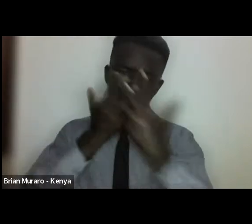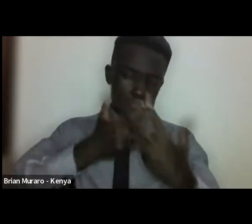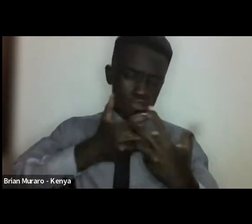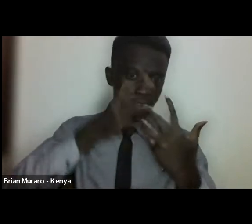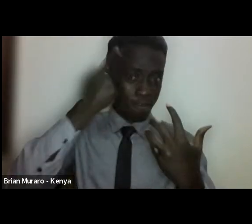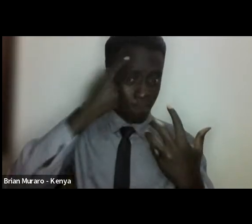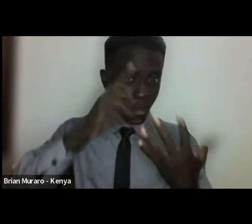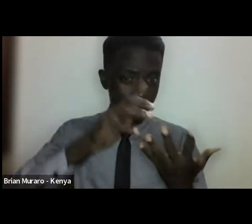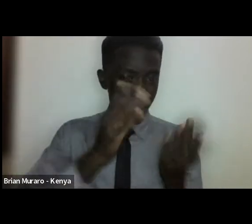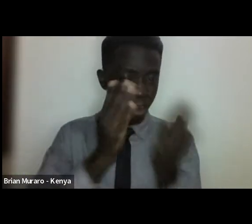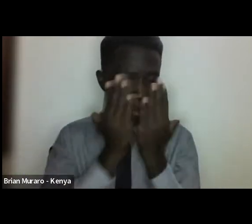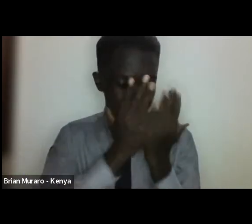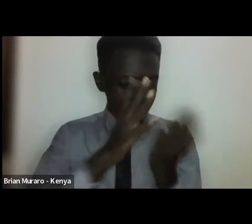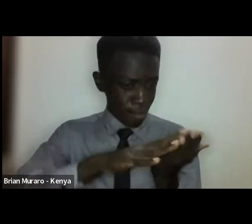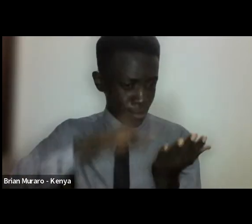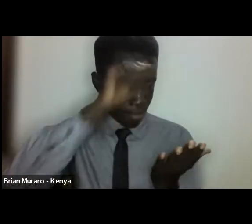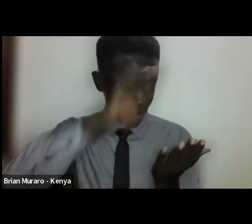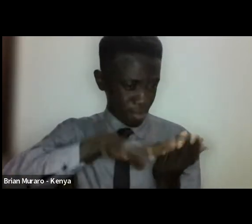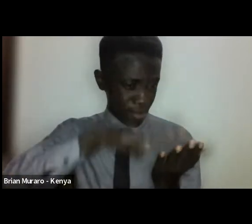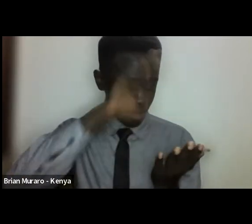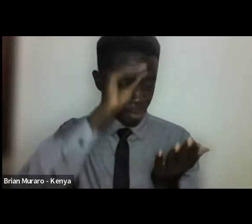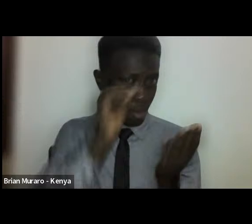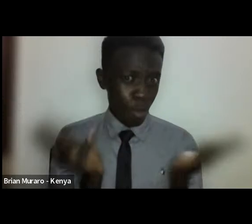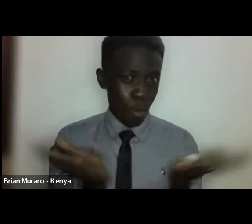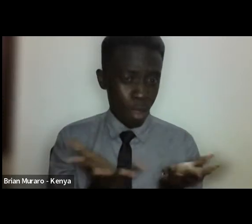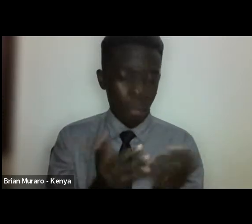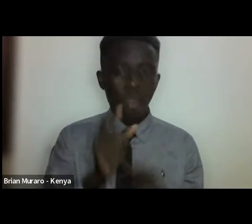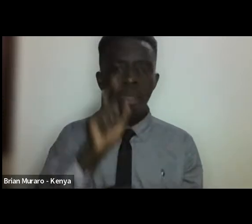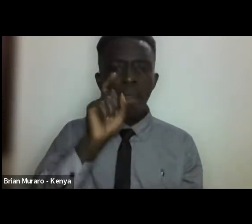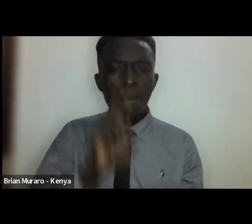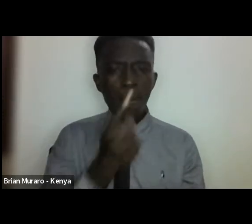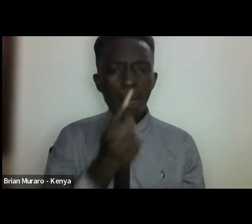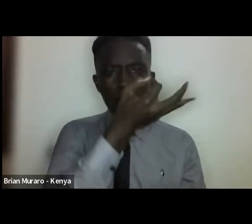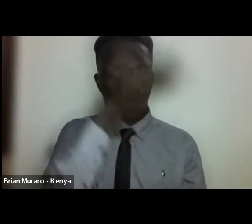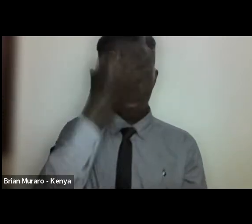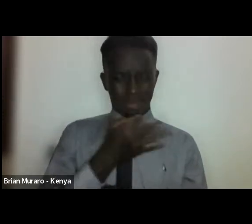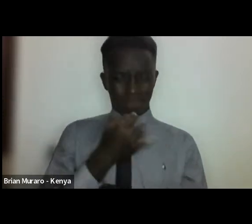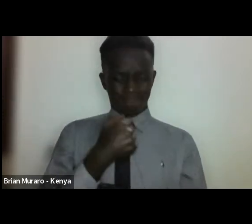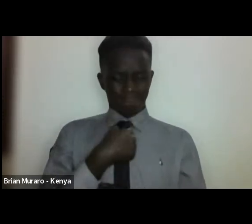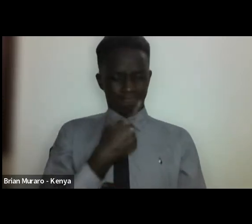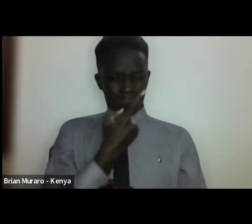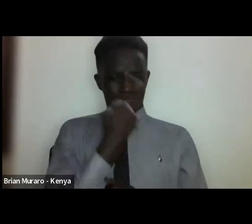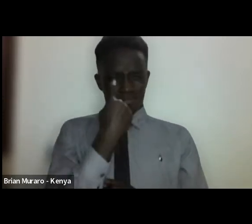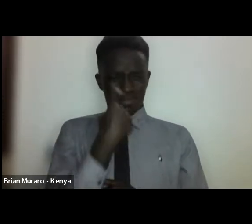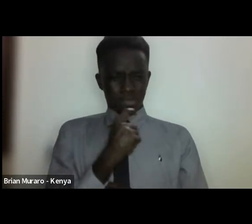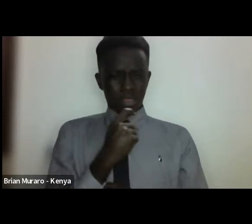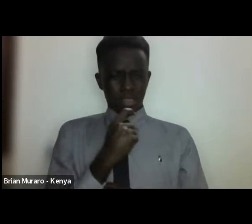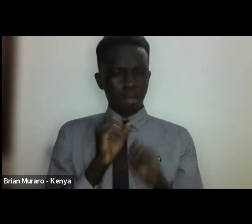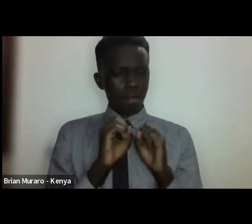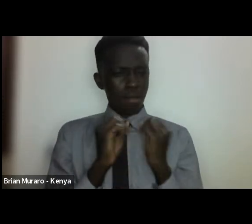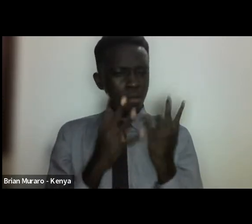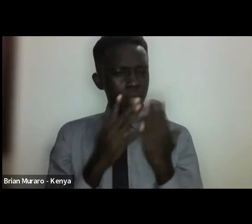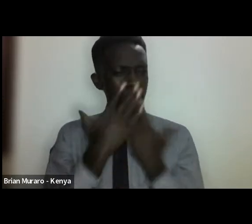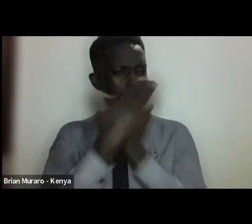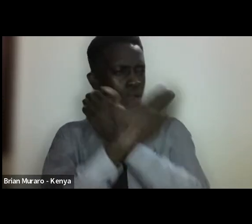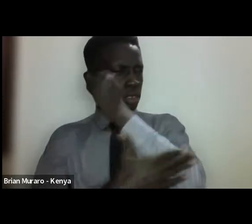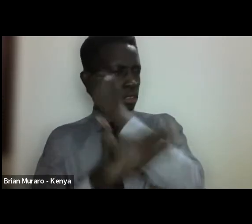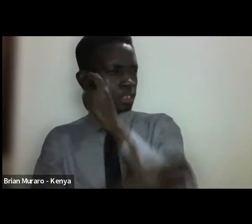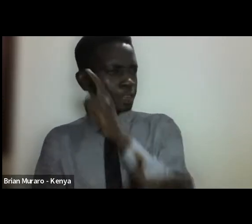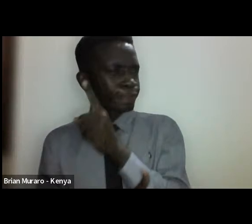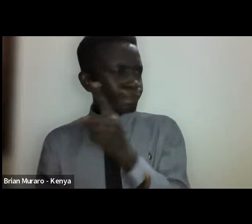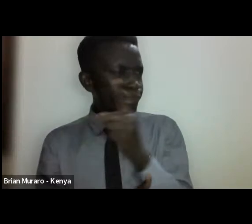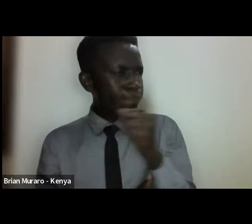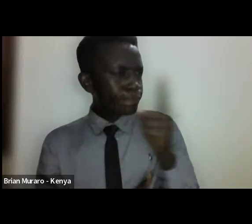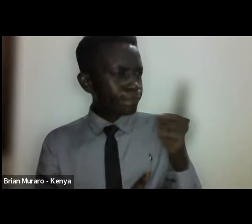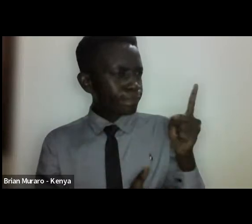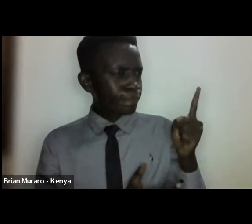We must ask the question, how many countries in the world have a curriculum that's consistent with